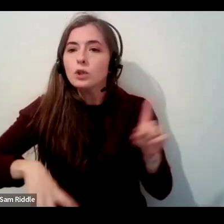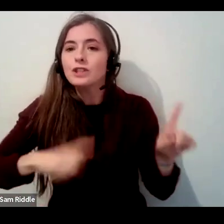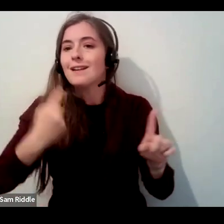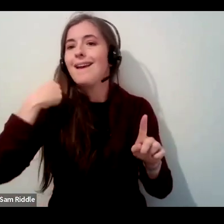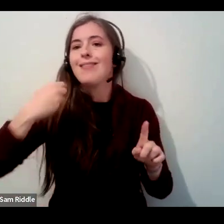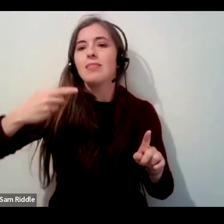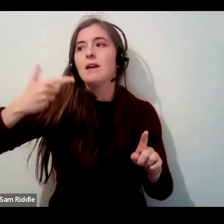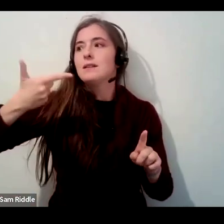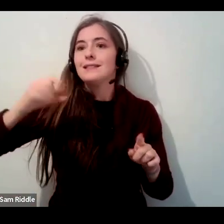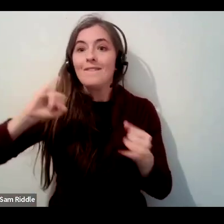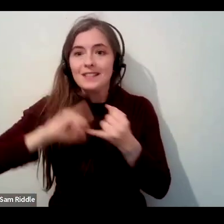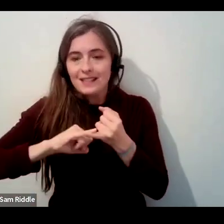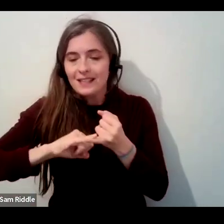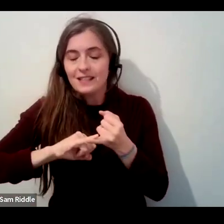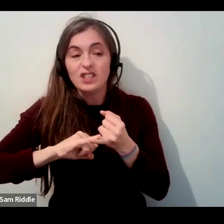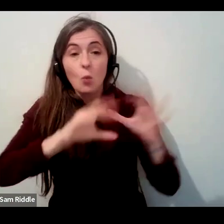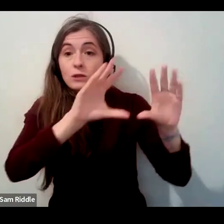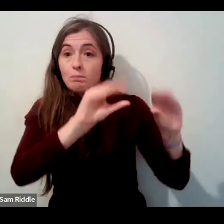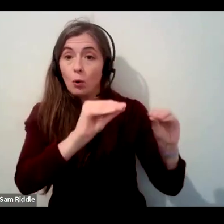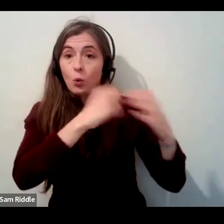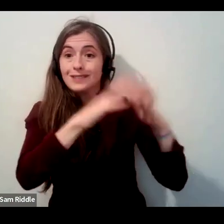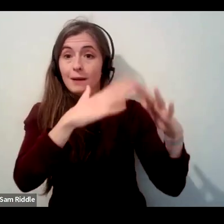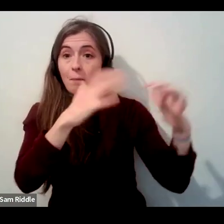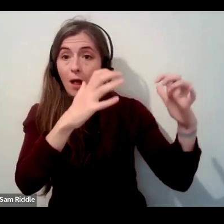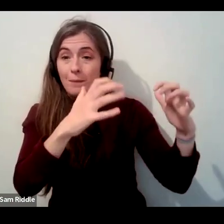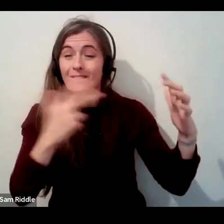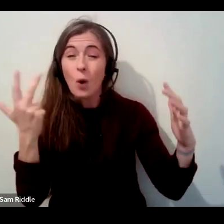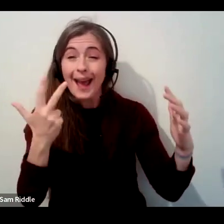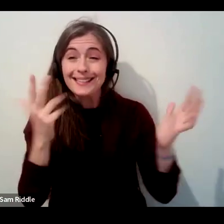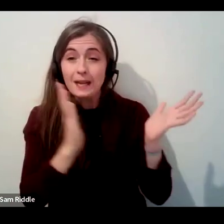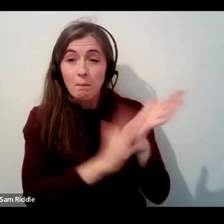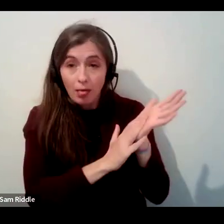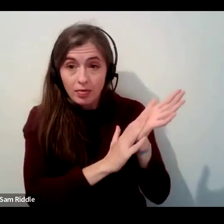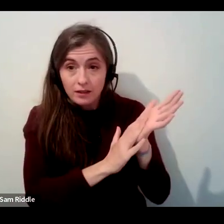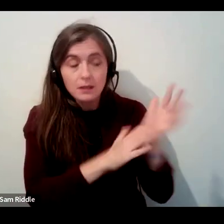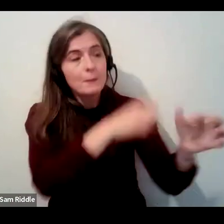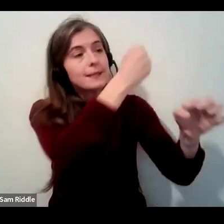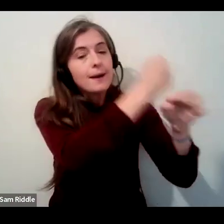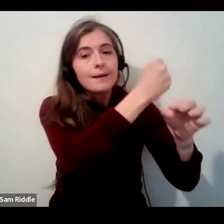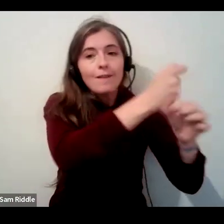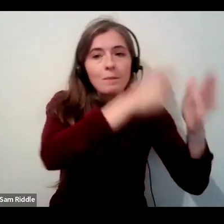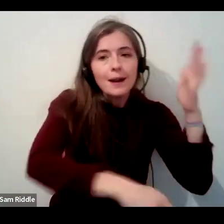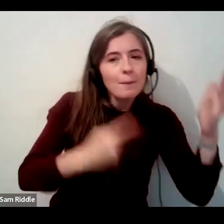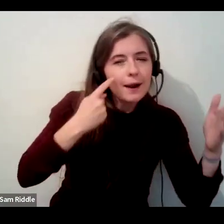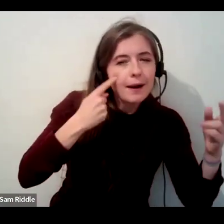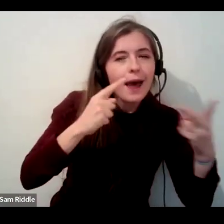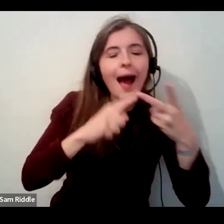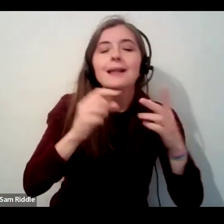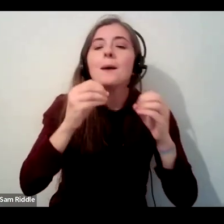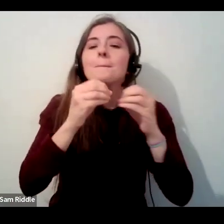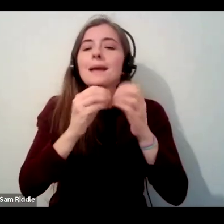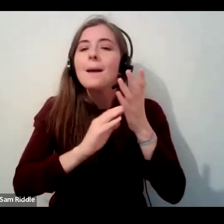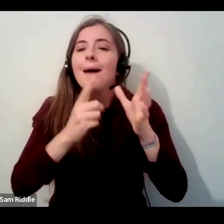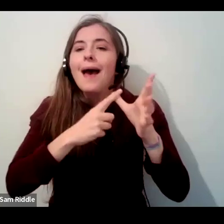than 18 months while there was a government commission and a BMA commission that looked into the issue. So there's precedent